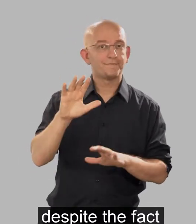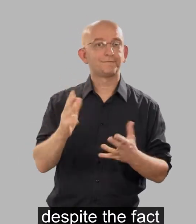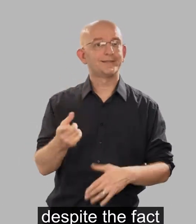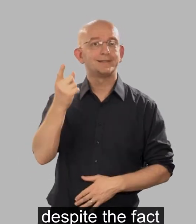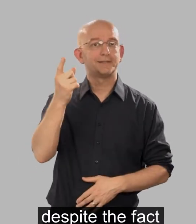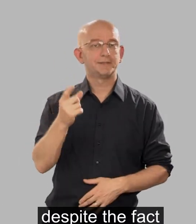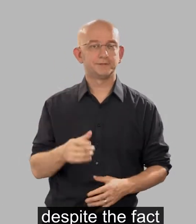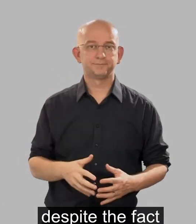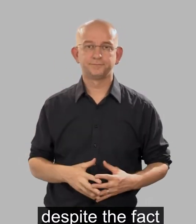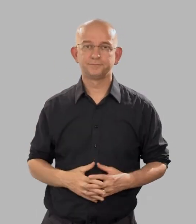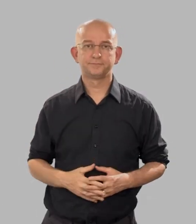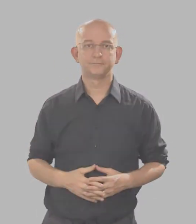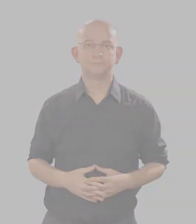they had the capacity.